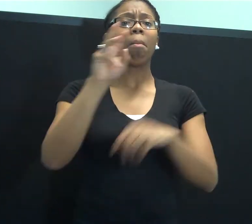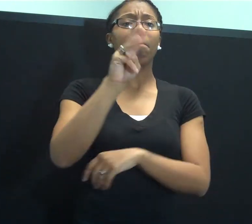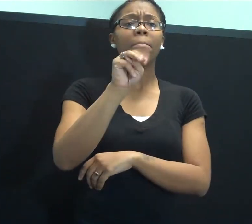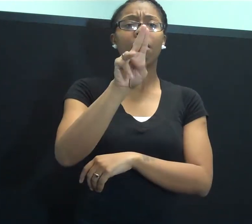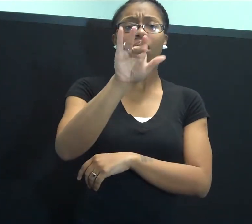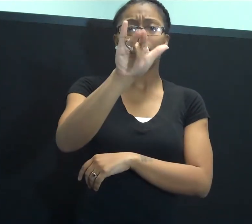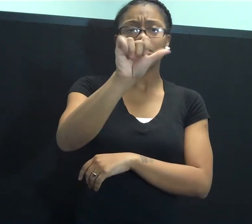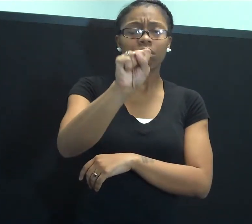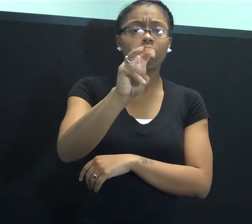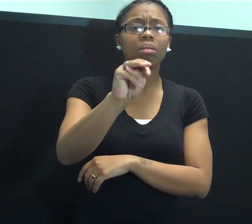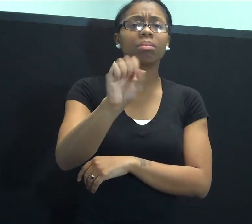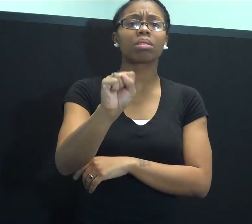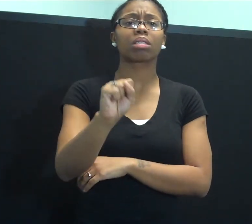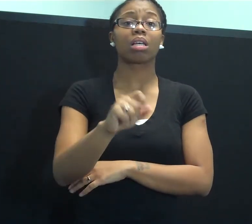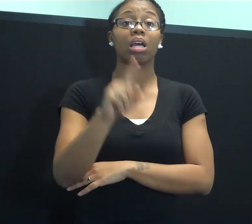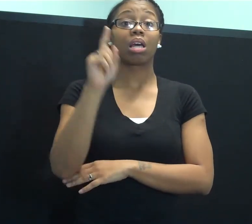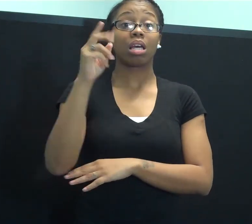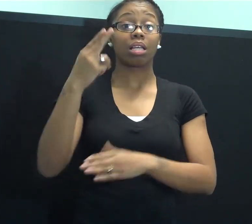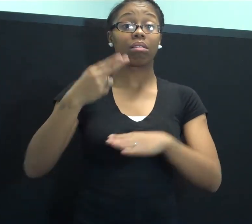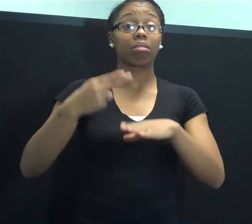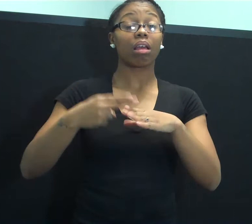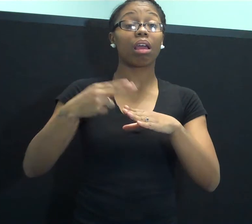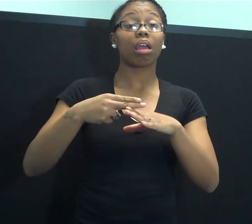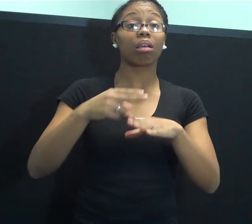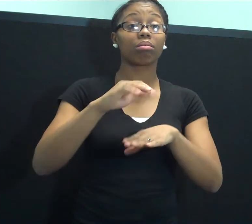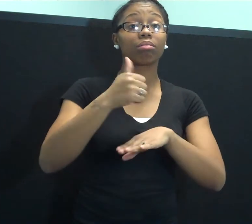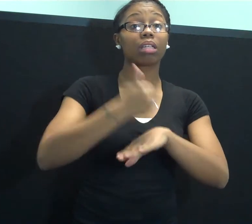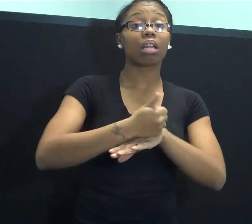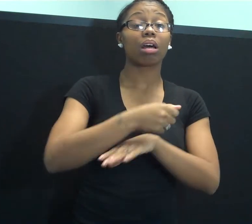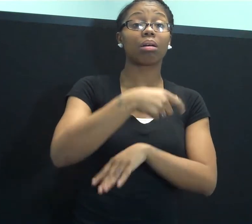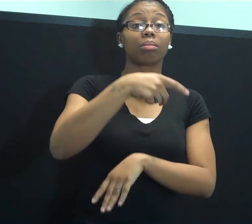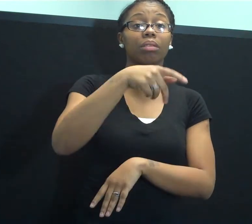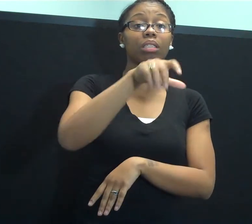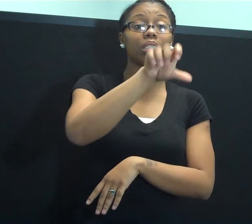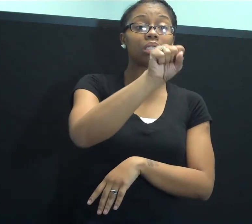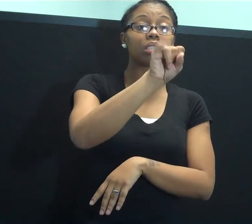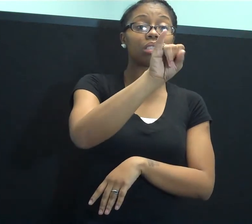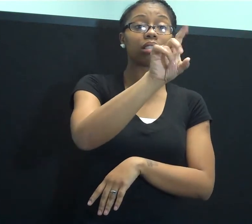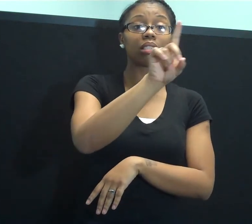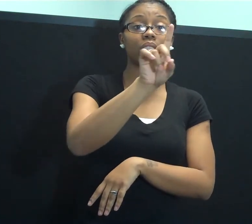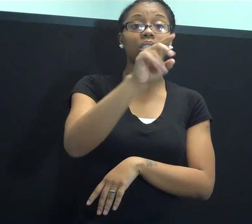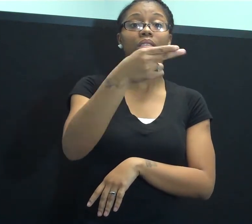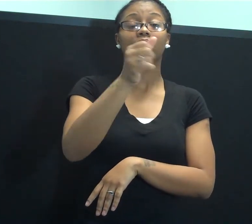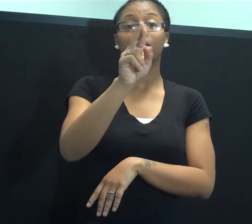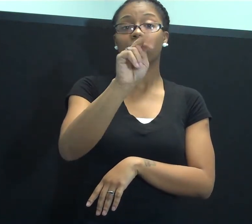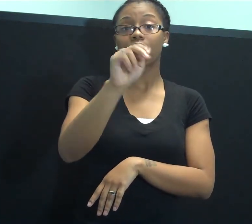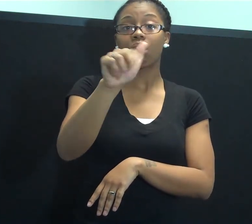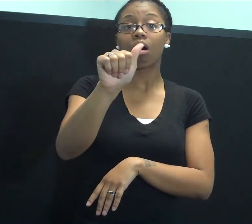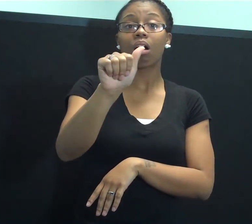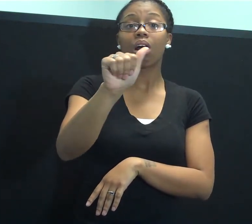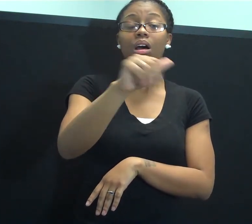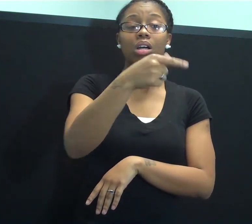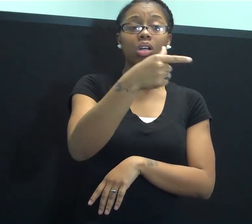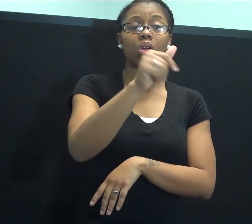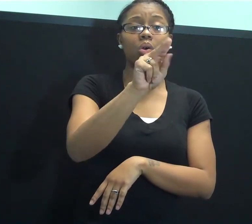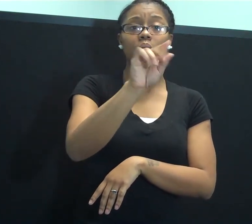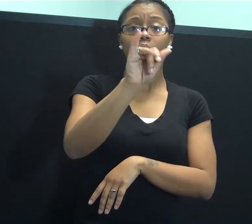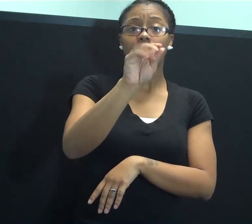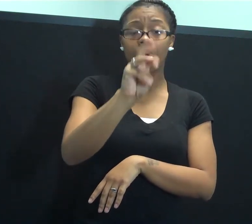tradition. His name was Siddhartha Gautama. He lived in northern India around 500 years or